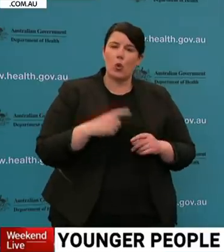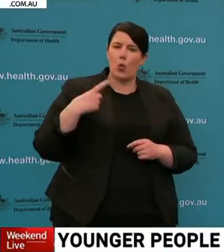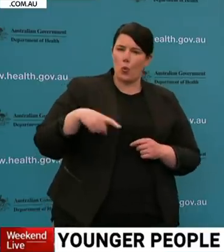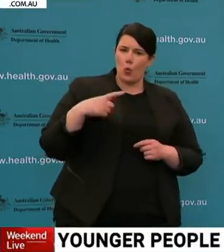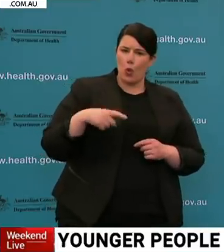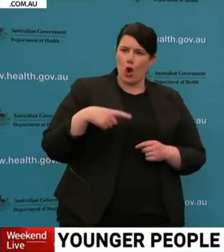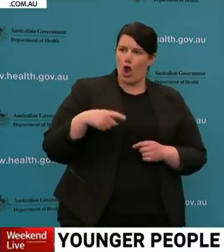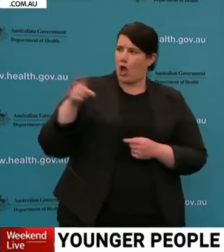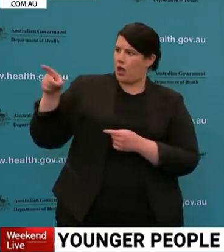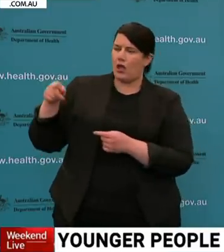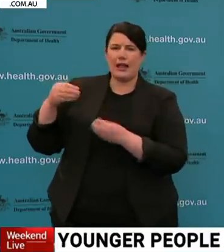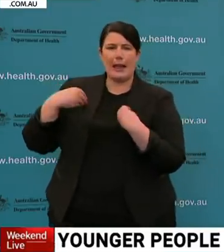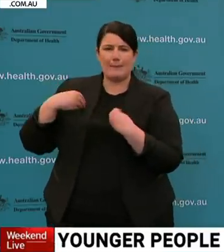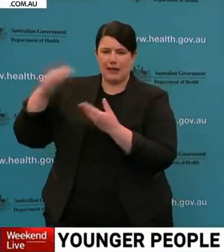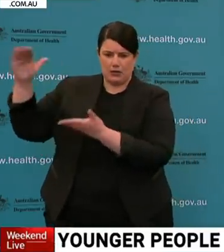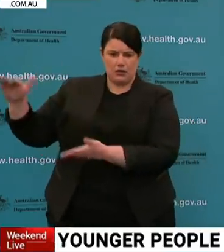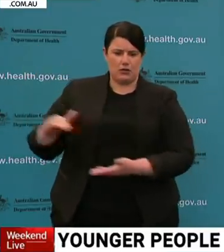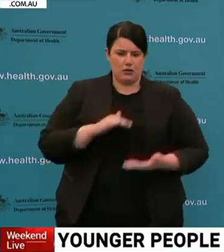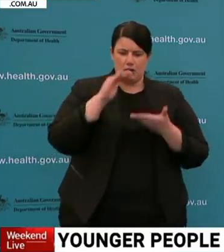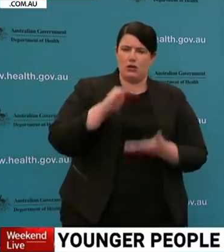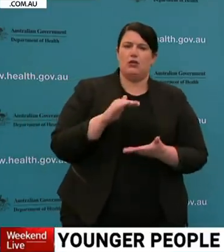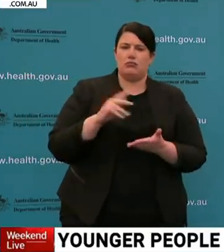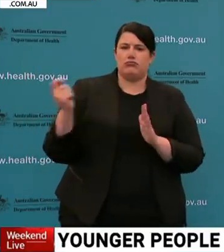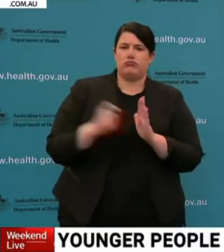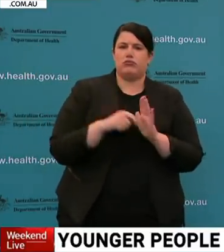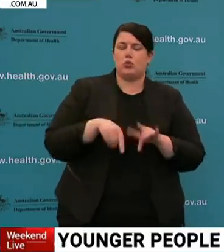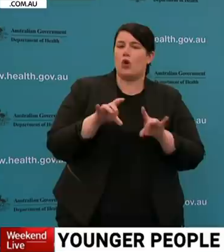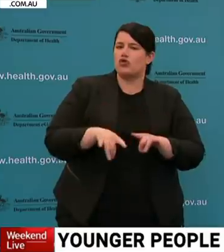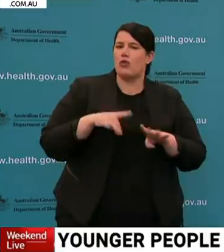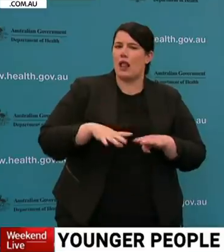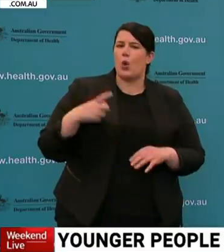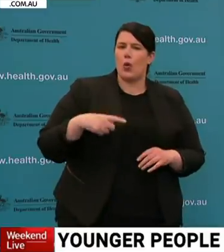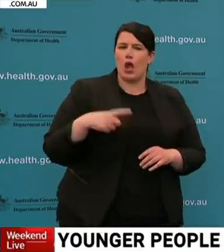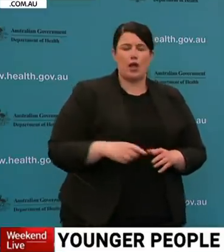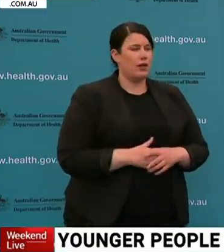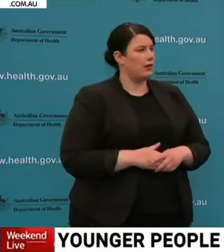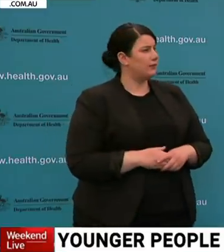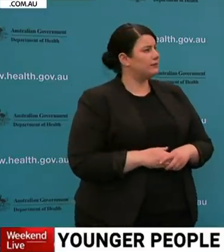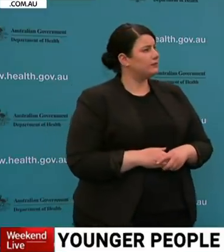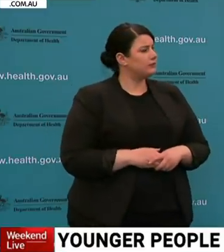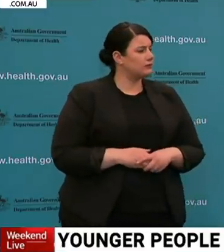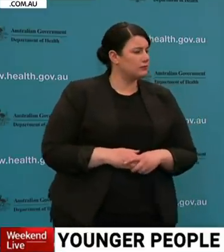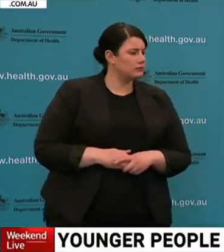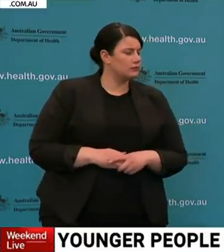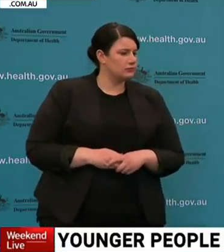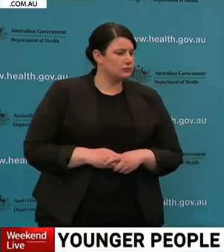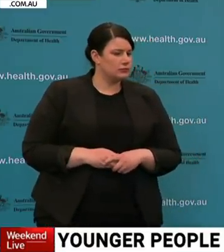why has Gilead donated this stockpile to Australia? Do you have So in